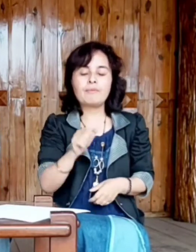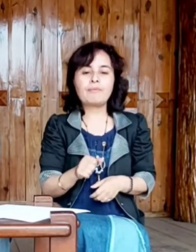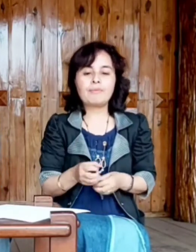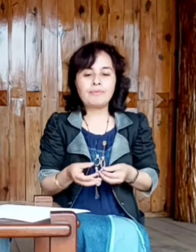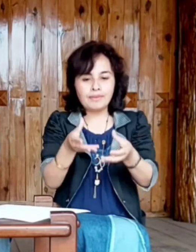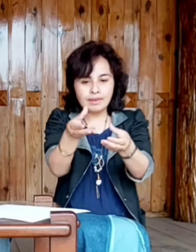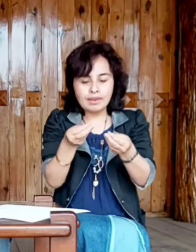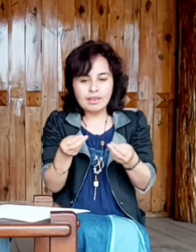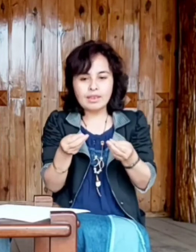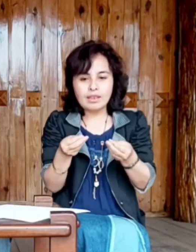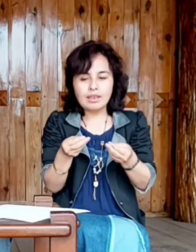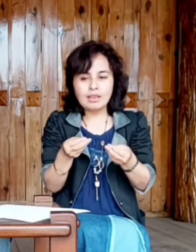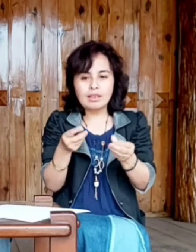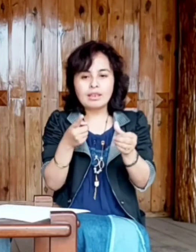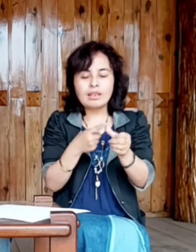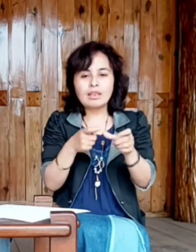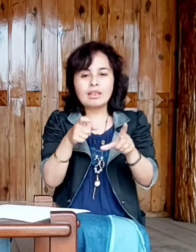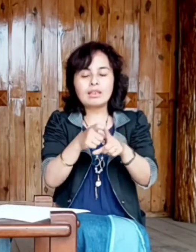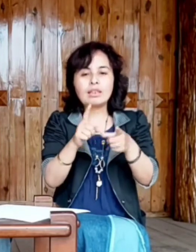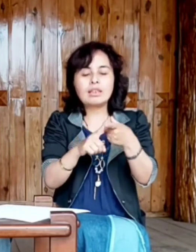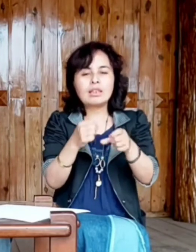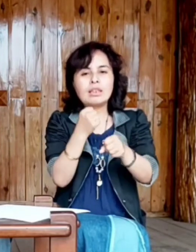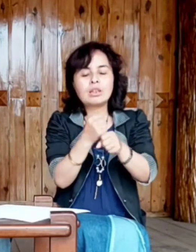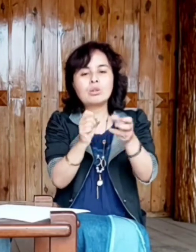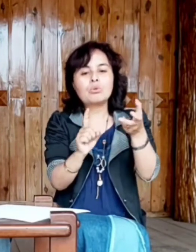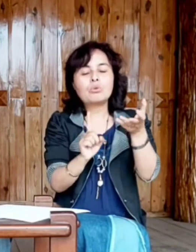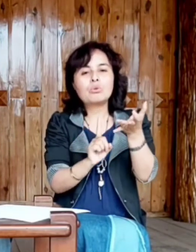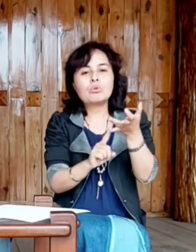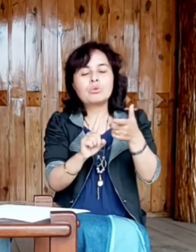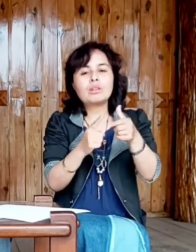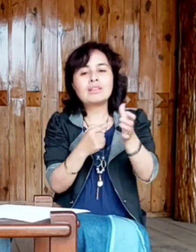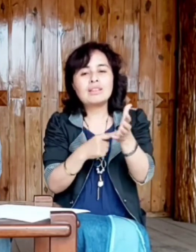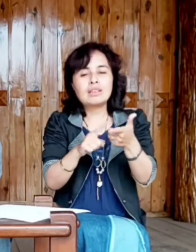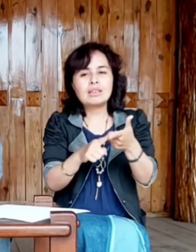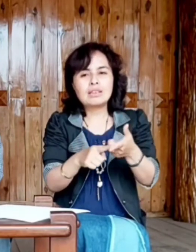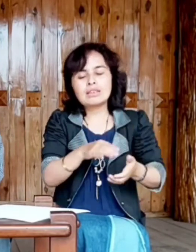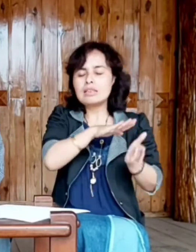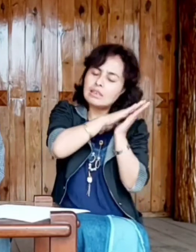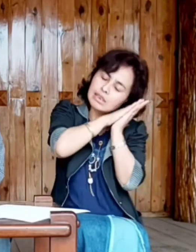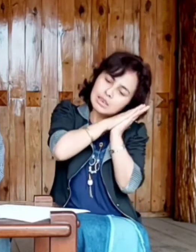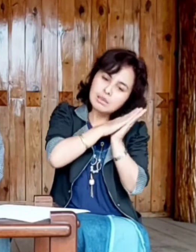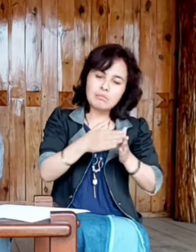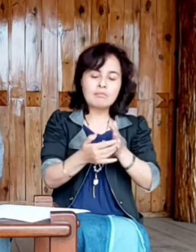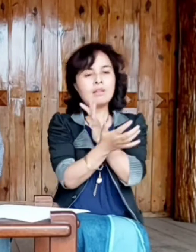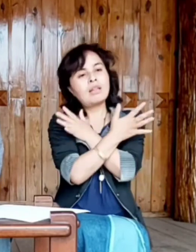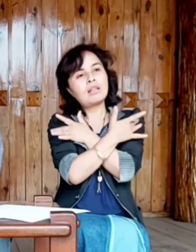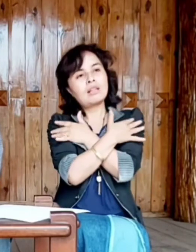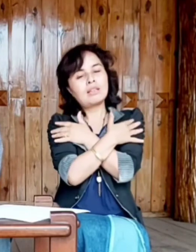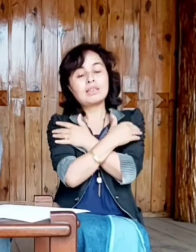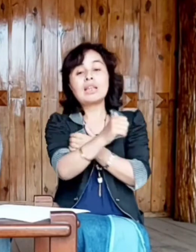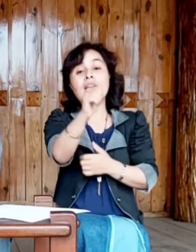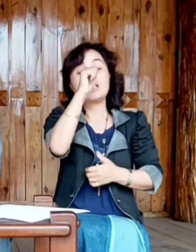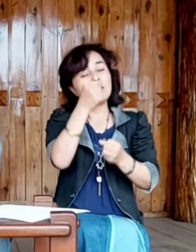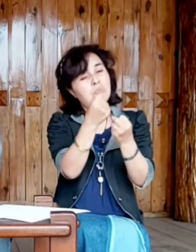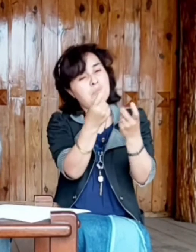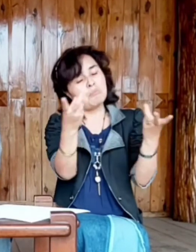take adequate sleep and rest. Drink plenty of